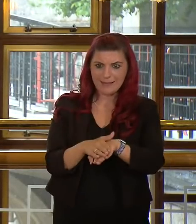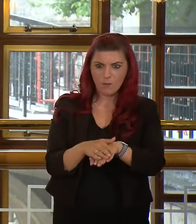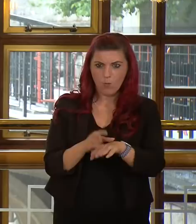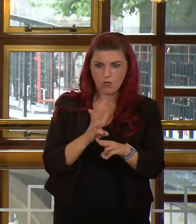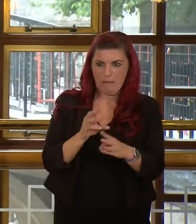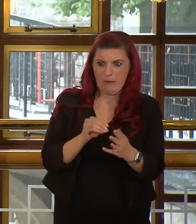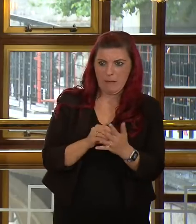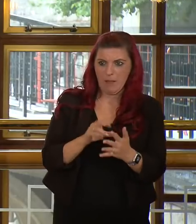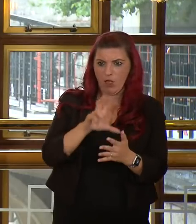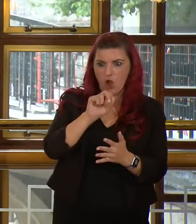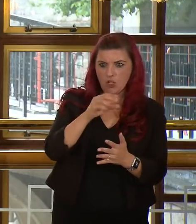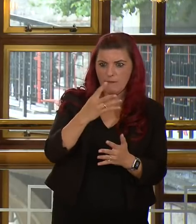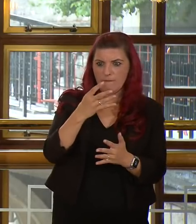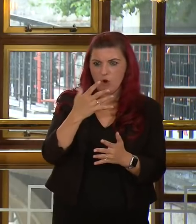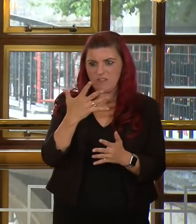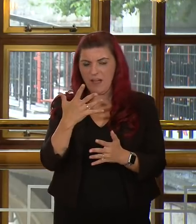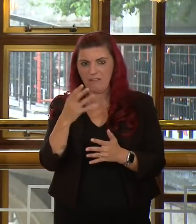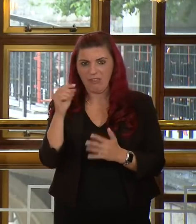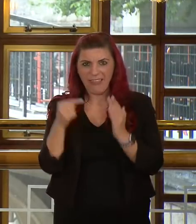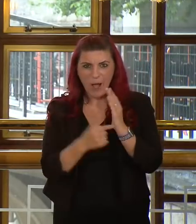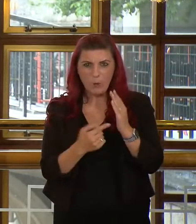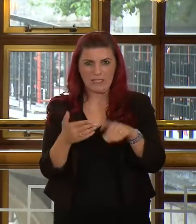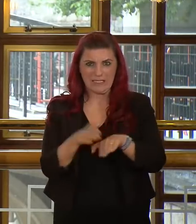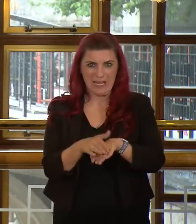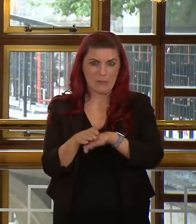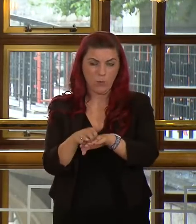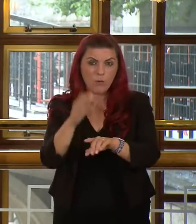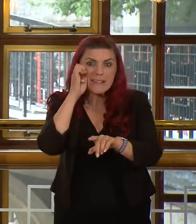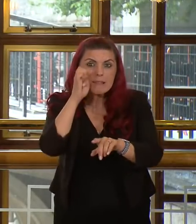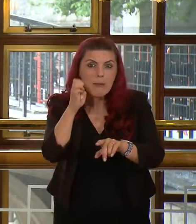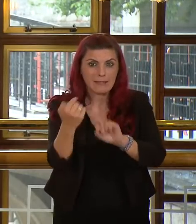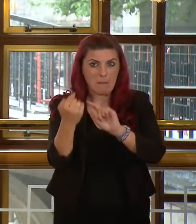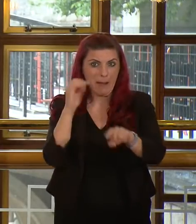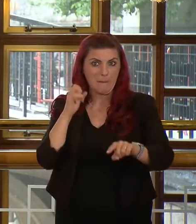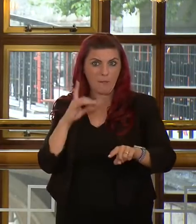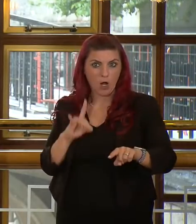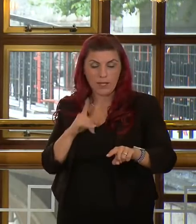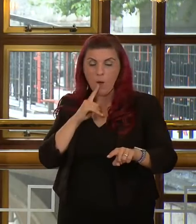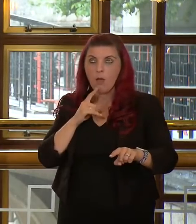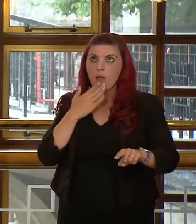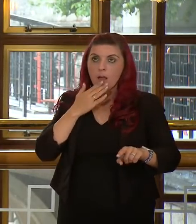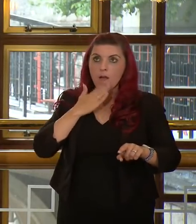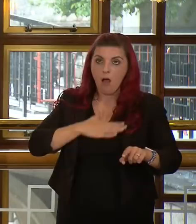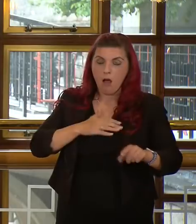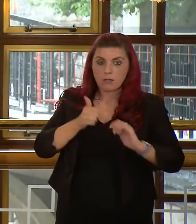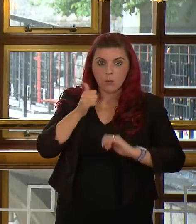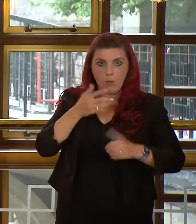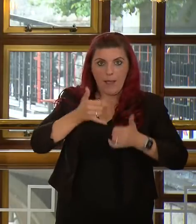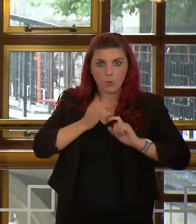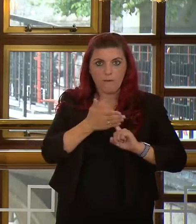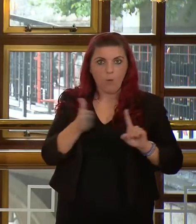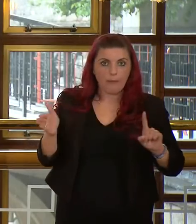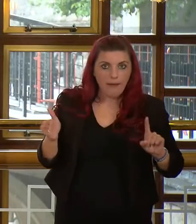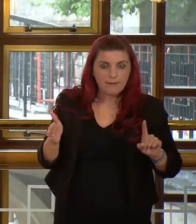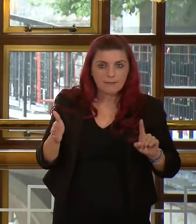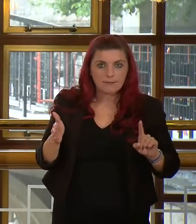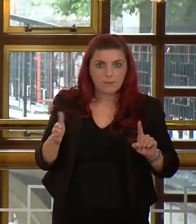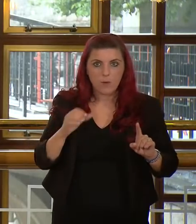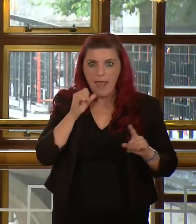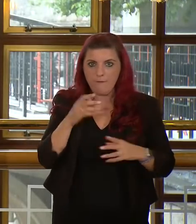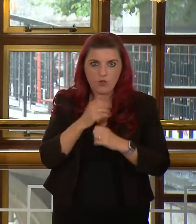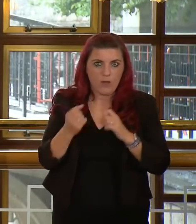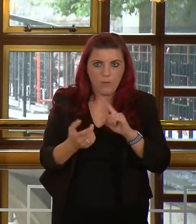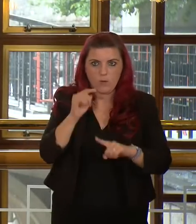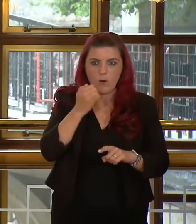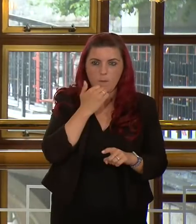deaths of somewhere between 30 and 45,000. So that's the counterfactual position that we managed to avoid. Are there things that we